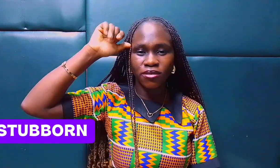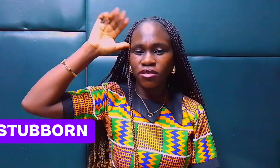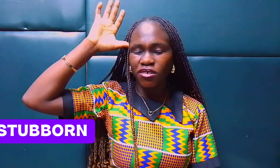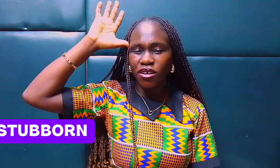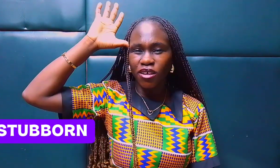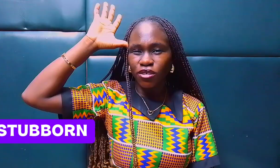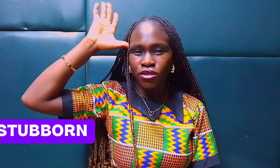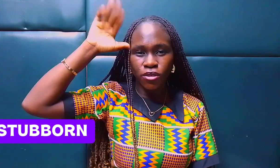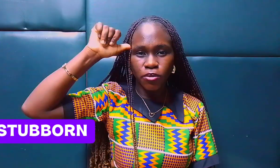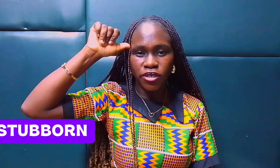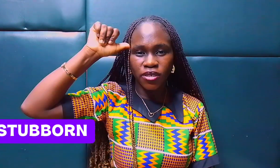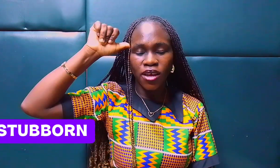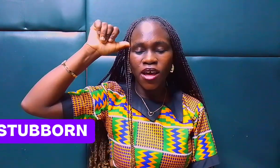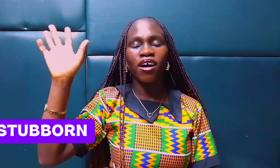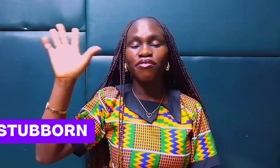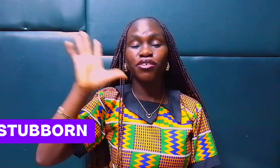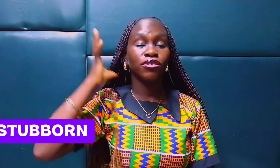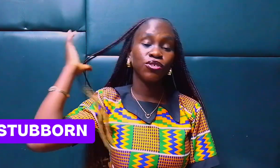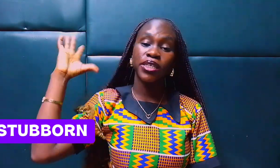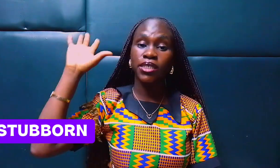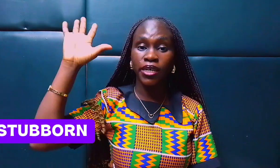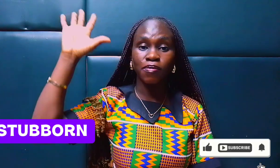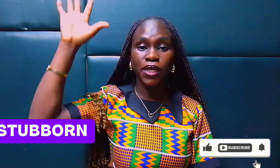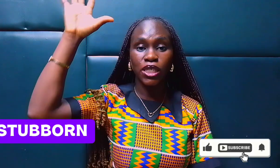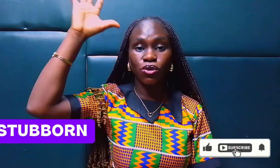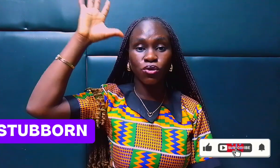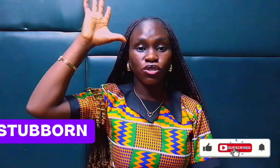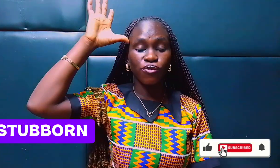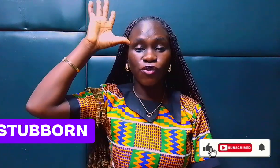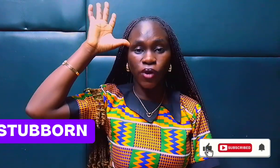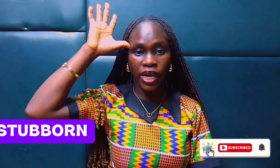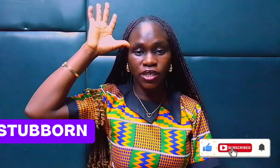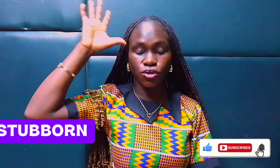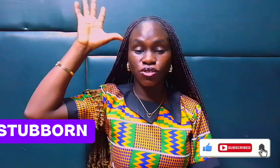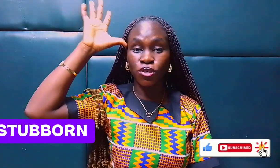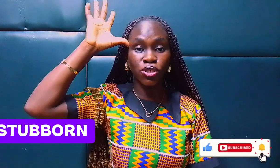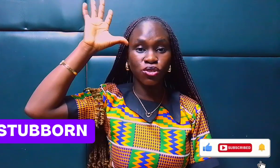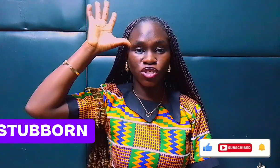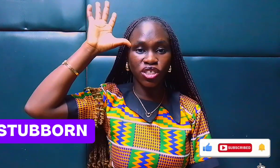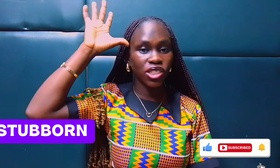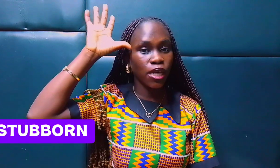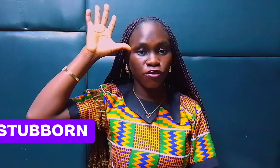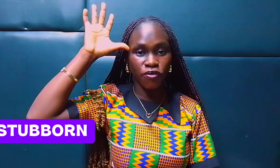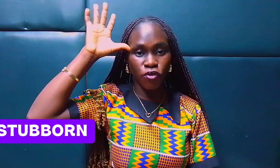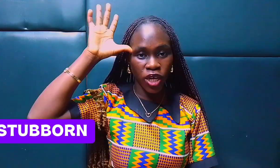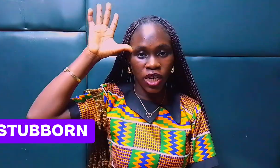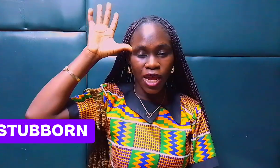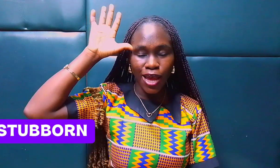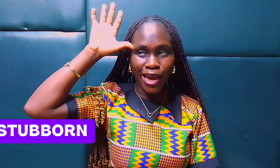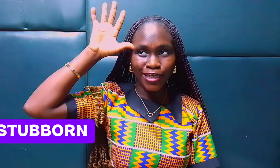Stubborn, stubborn. Have your dominant hand placed on your forehead. Your thumb is touching the side of your forehead,